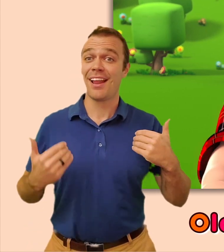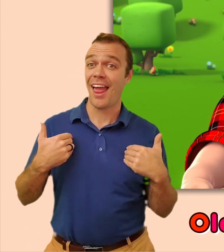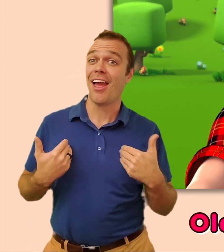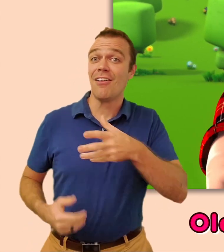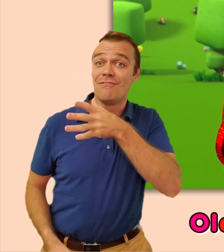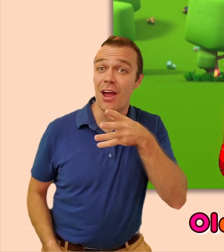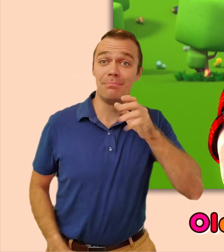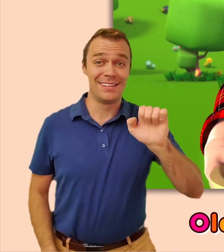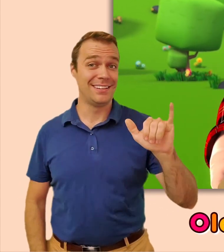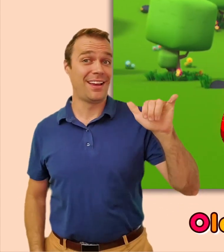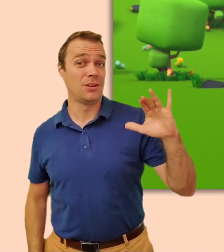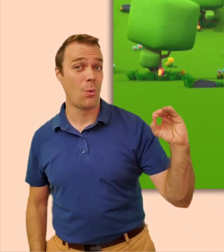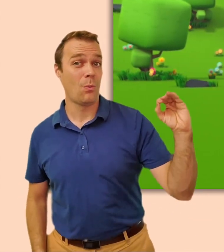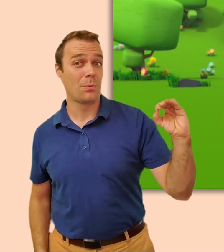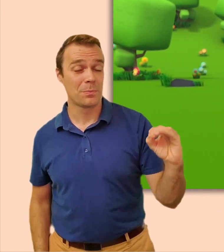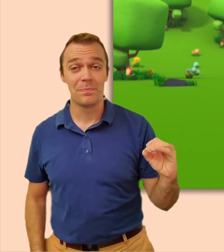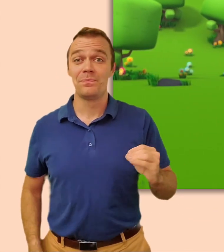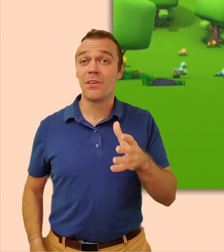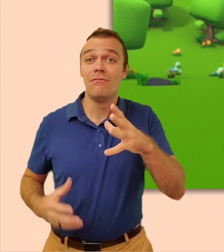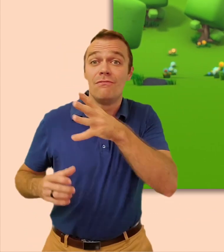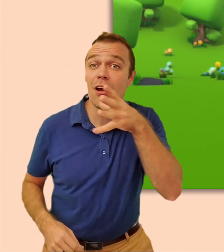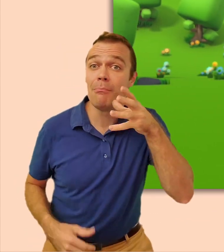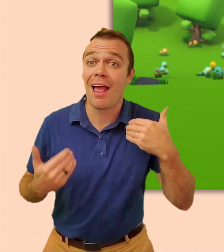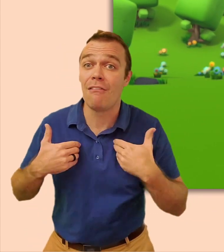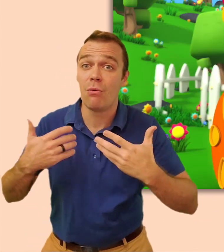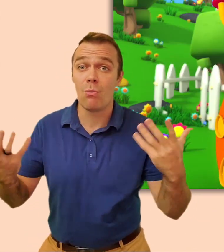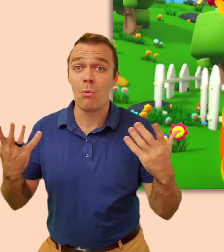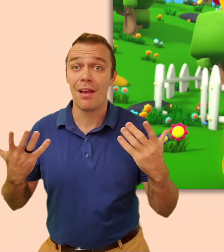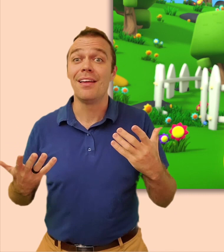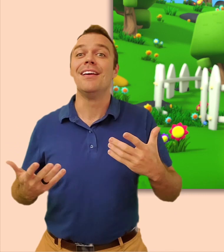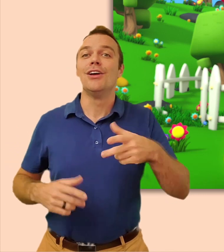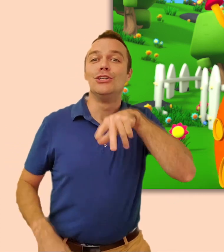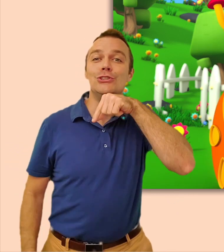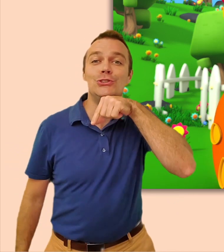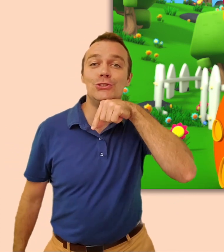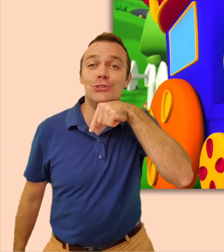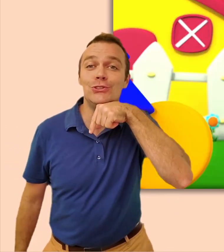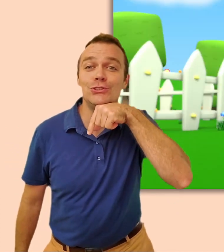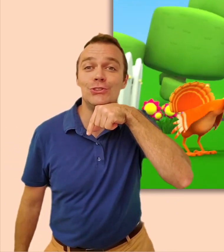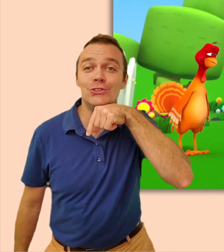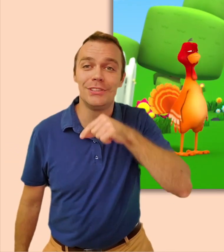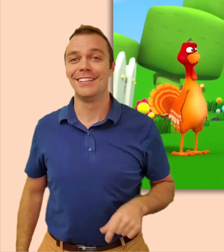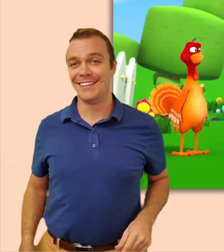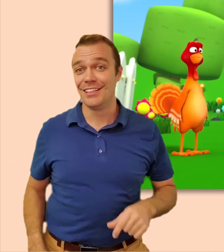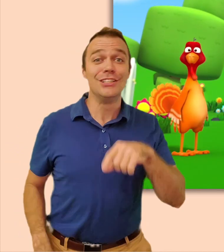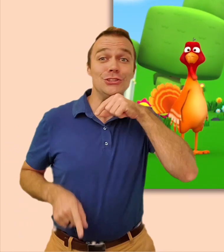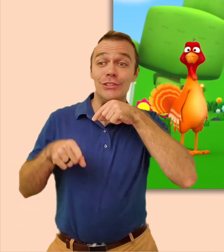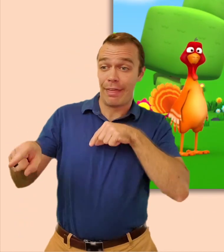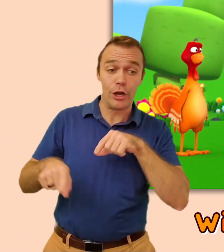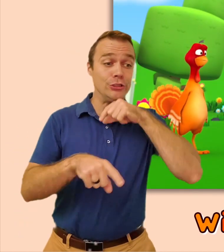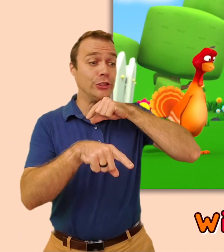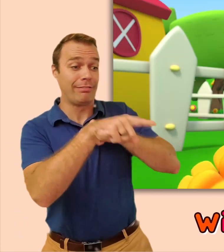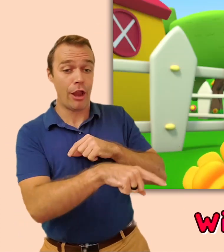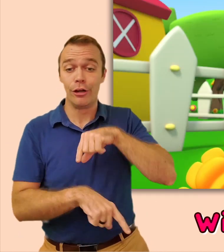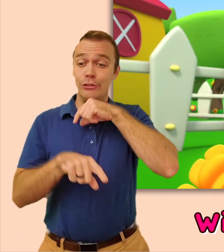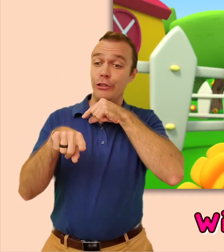Old MacDonald had a farm, E-I-E-I-O. And on his farm he had some turkeys, E-I-E-I-O.